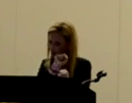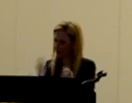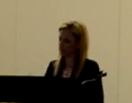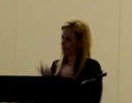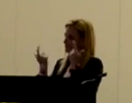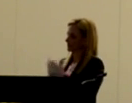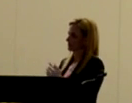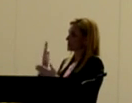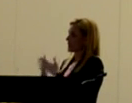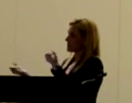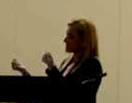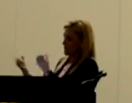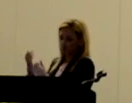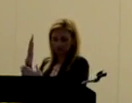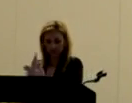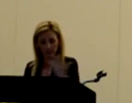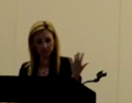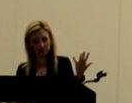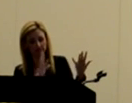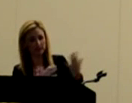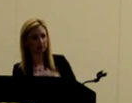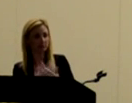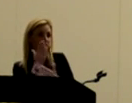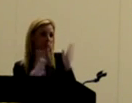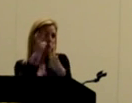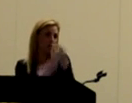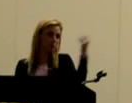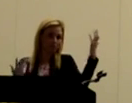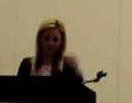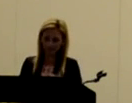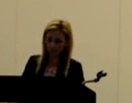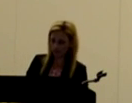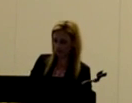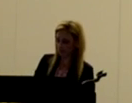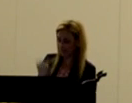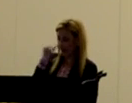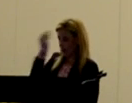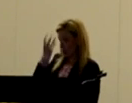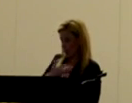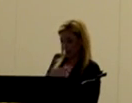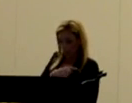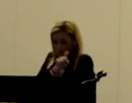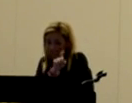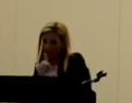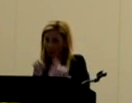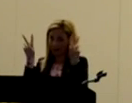jobs, productive lives. Some of us sign, some of us speak, and some of us do both. And if you told us we needed to